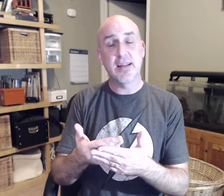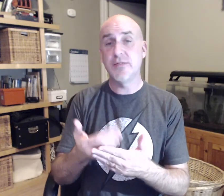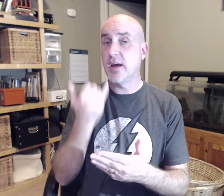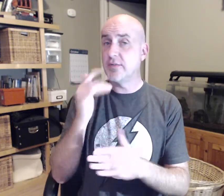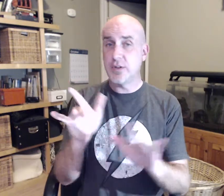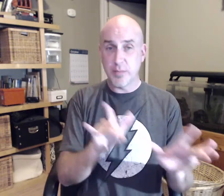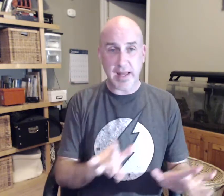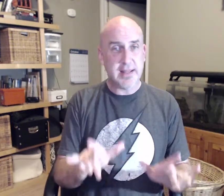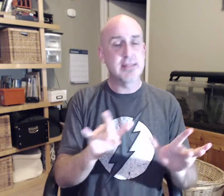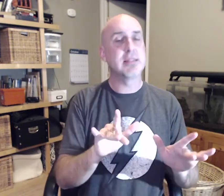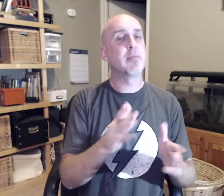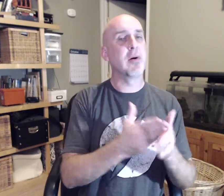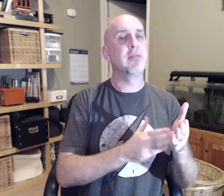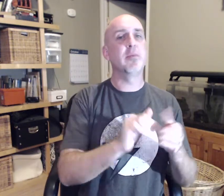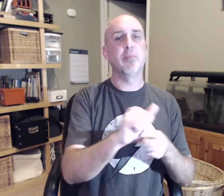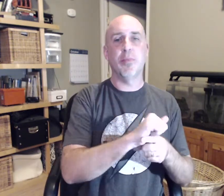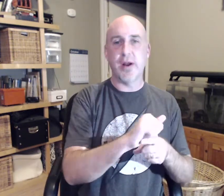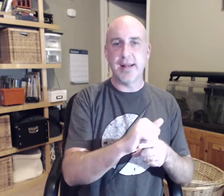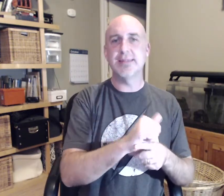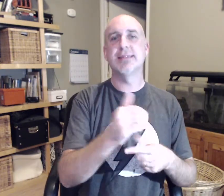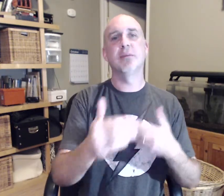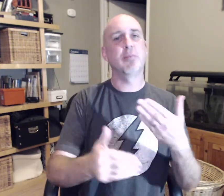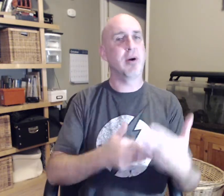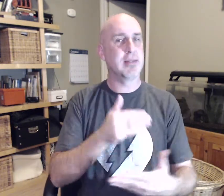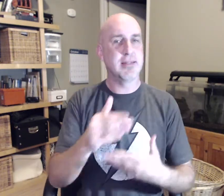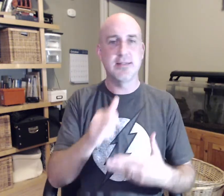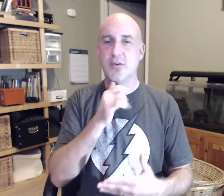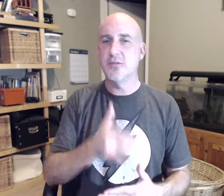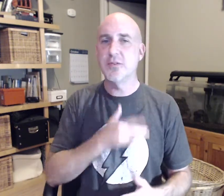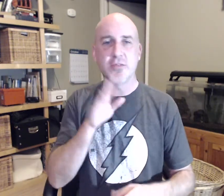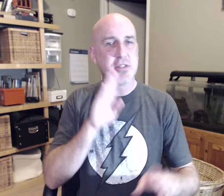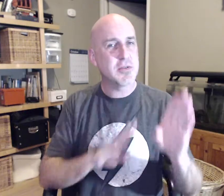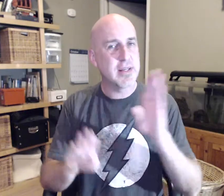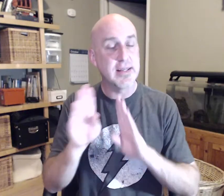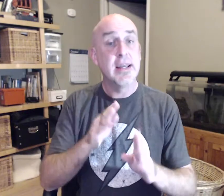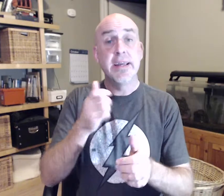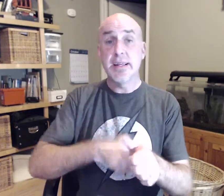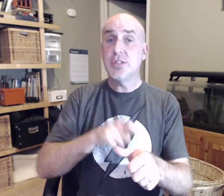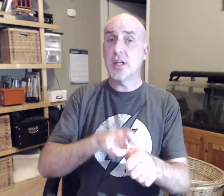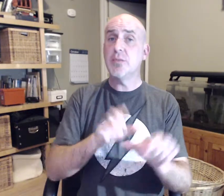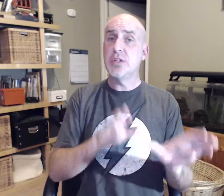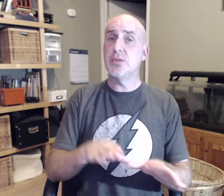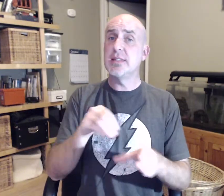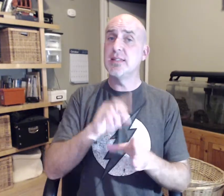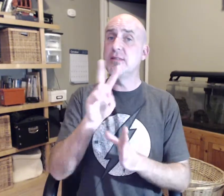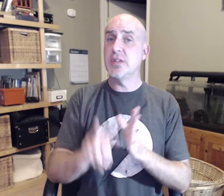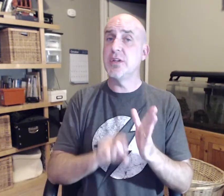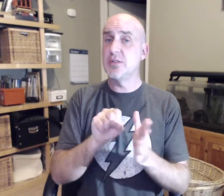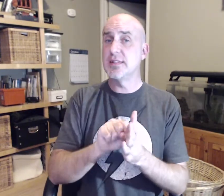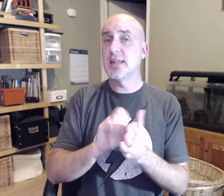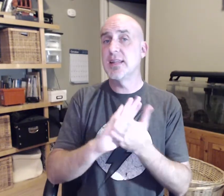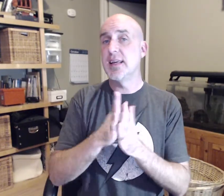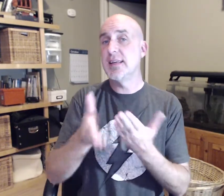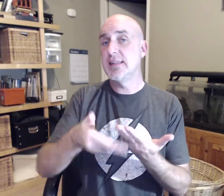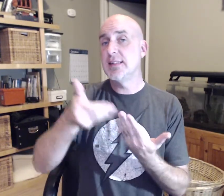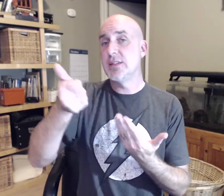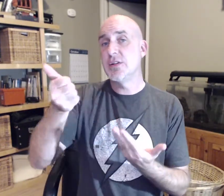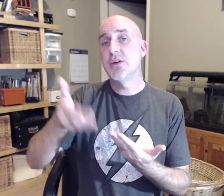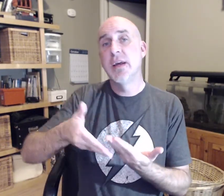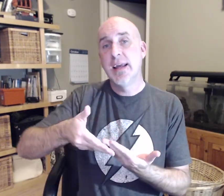if you have to go back, this is part of the practicing process. Don't feel frustrated. Each time we do this in the videos, it's going to get easier